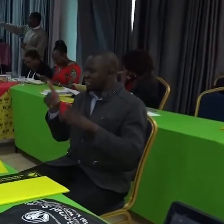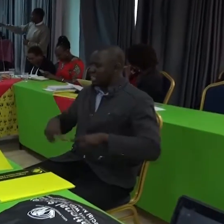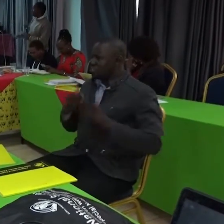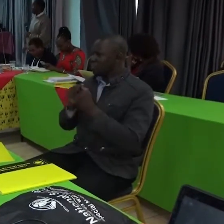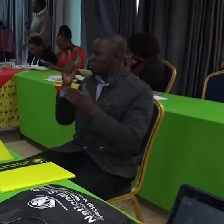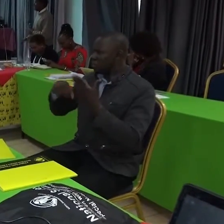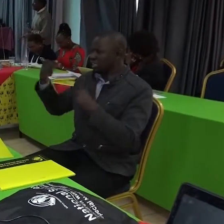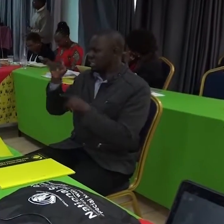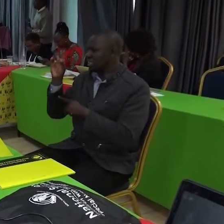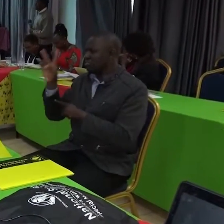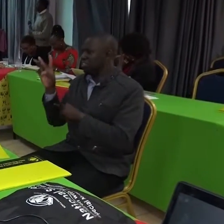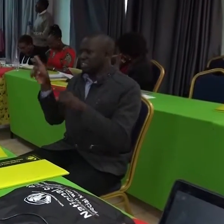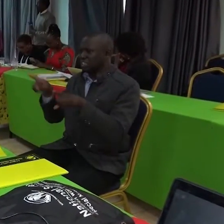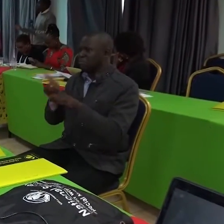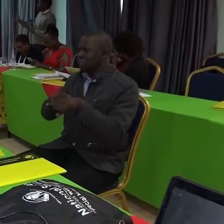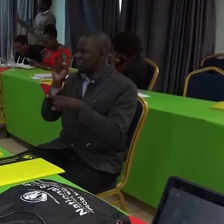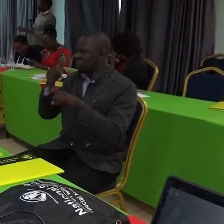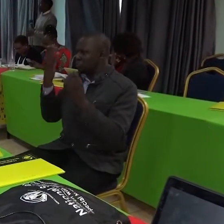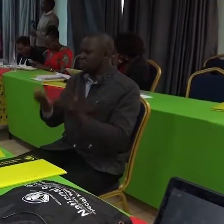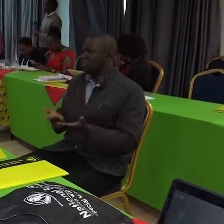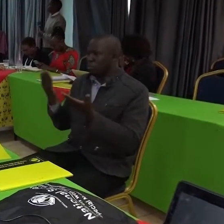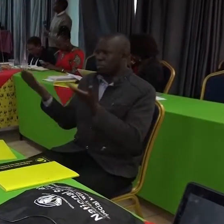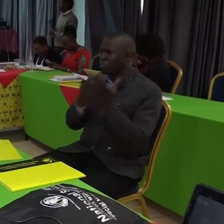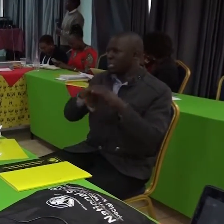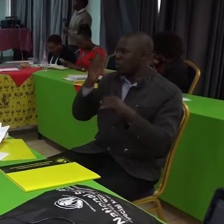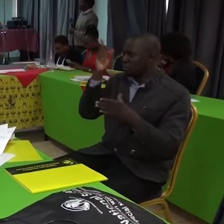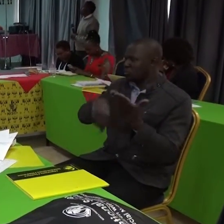one was raised in the Education Act. Let's move on.